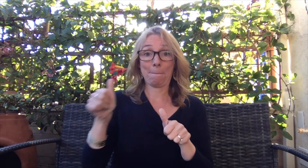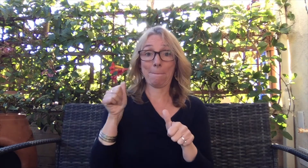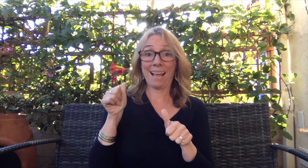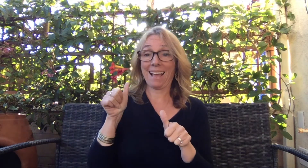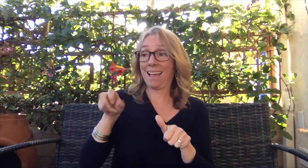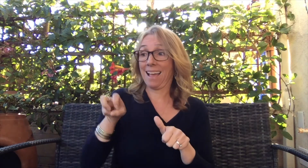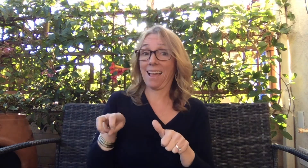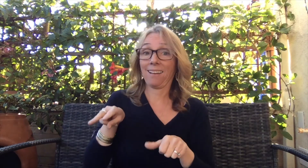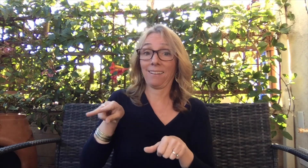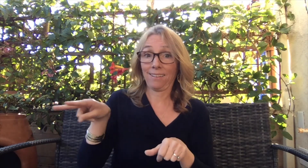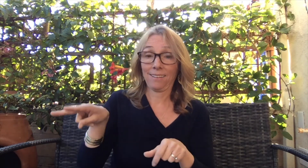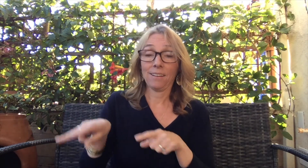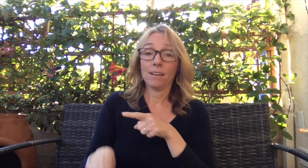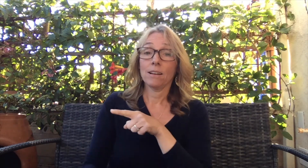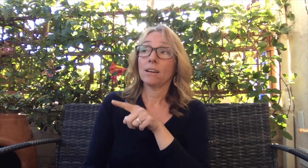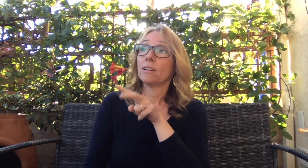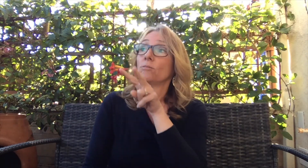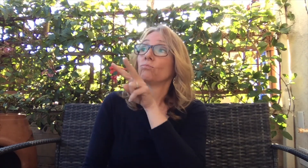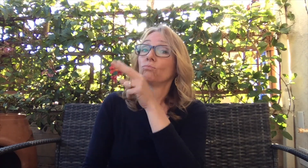Your child in the car seat behind you,